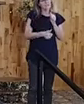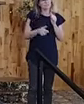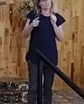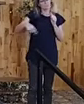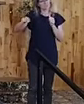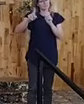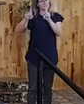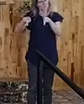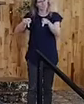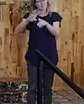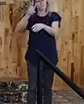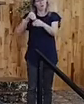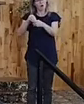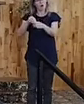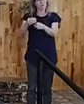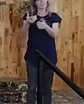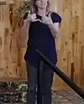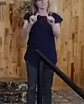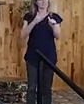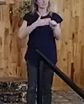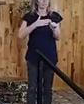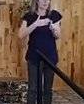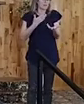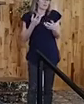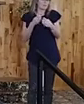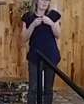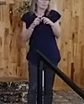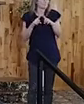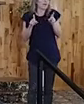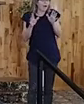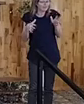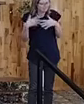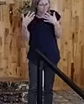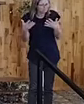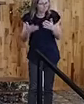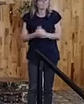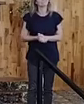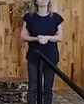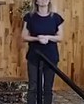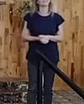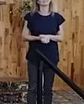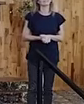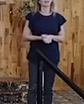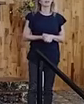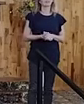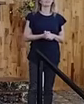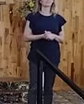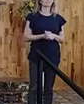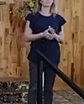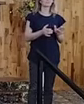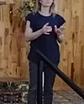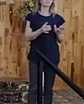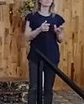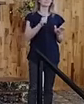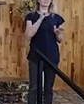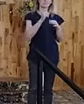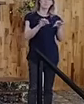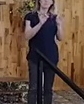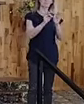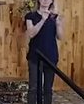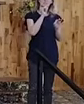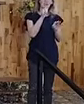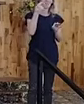my issue. But it's very important that we don't think that we have to do rigidly. We are